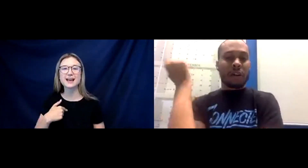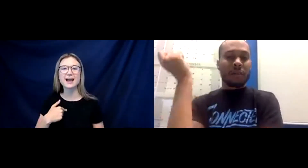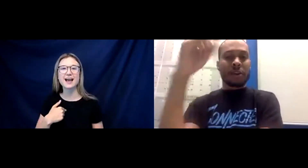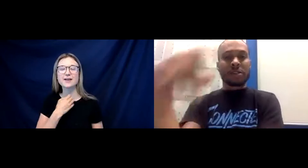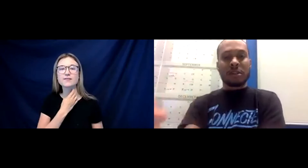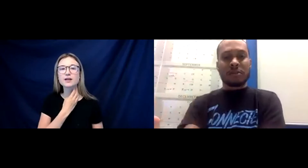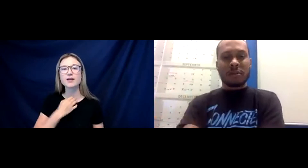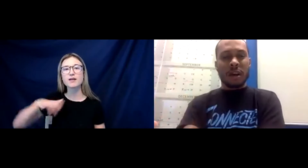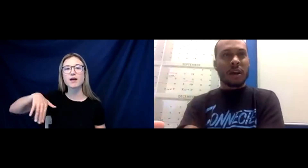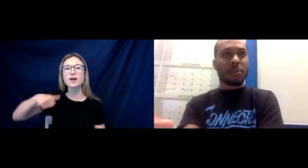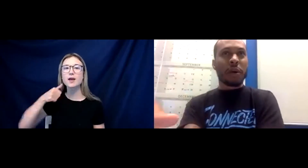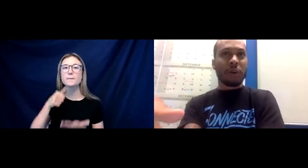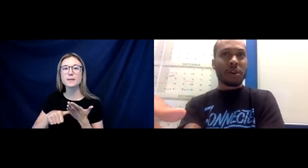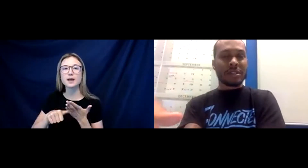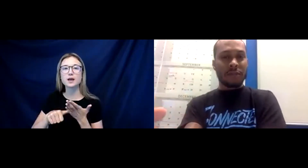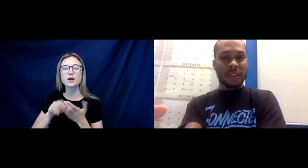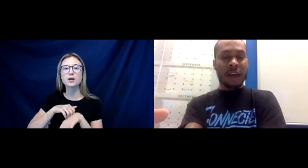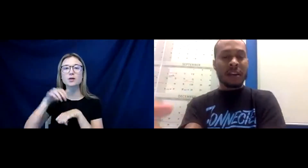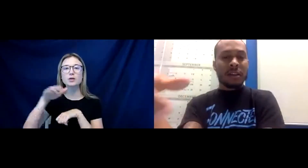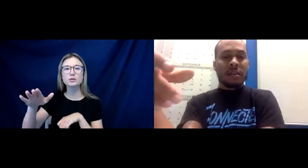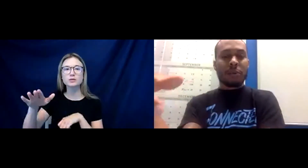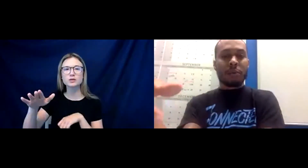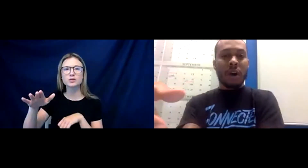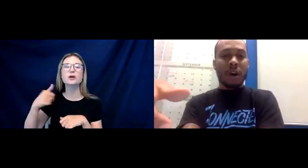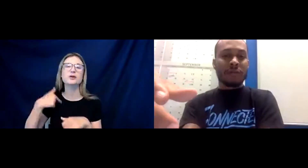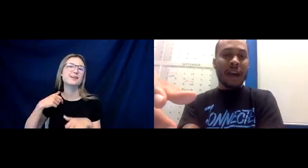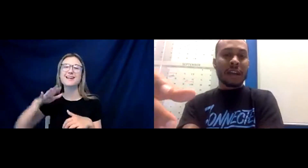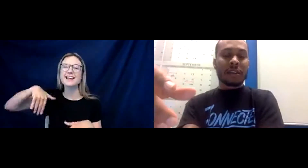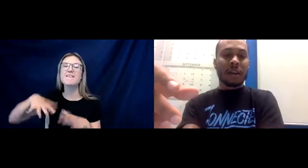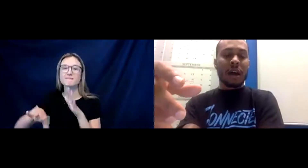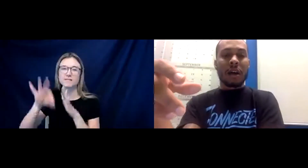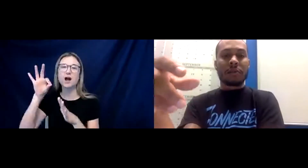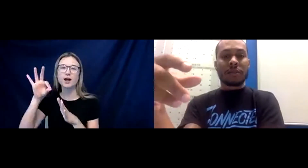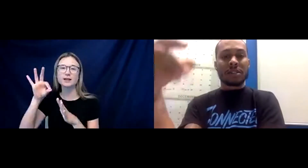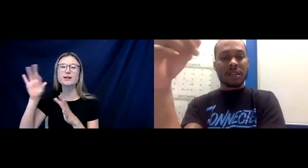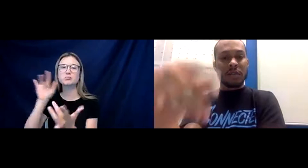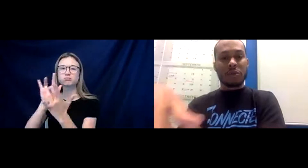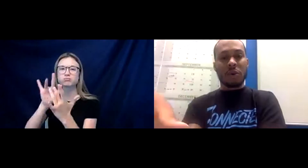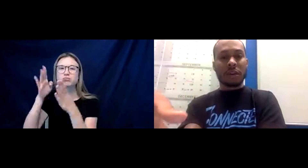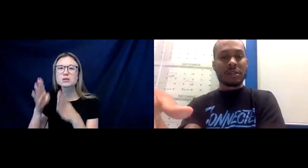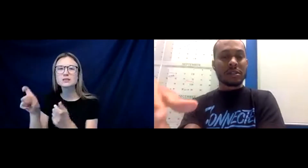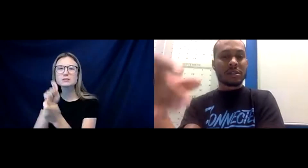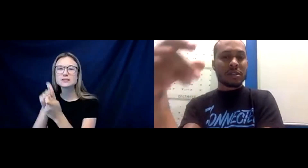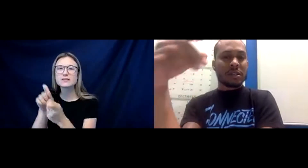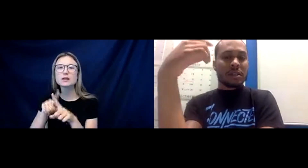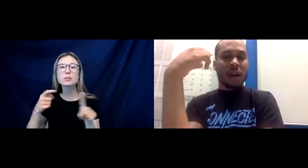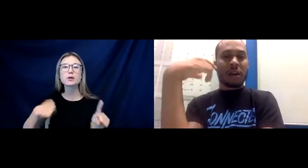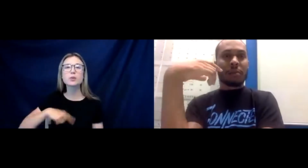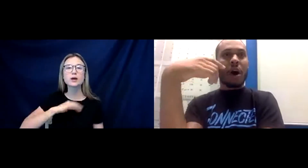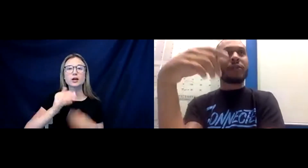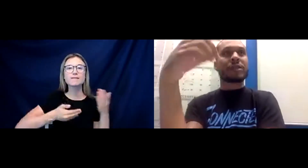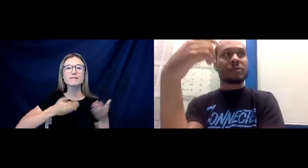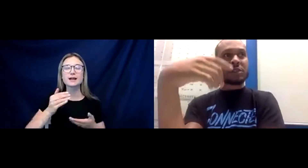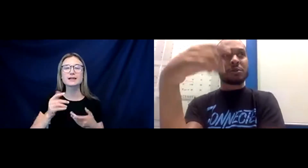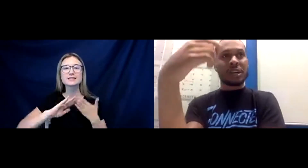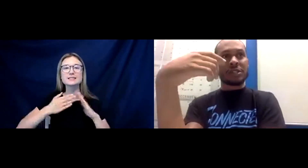nail a point person down for that, but we are inviting the City of New Orleans